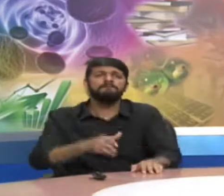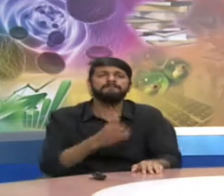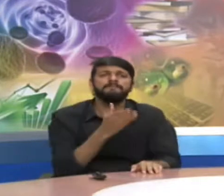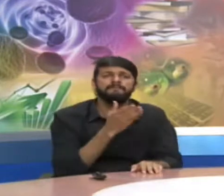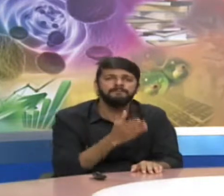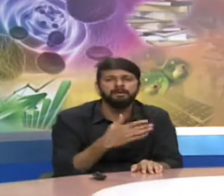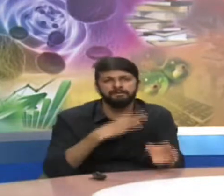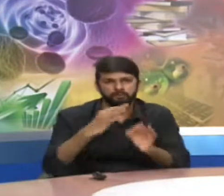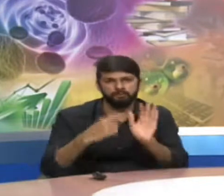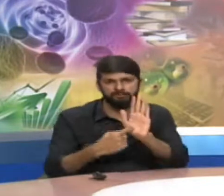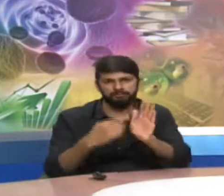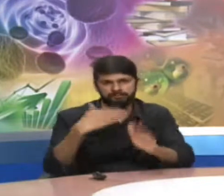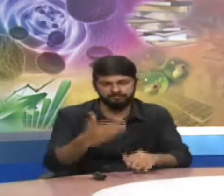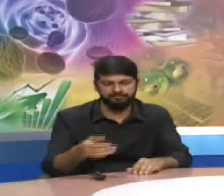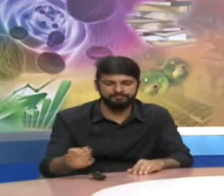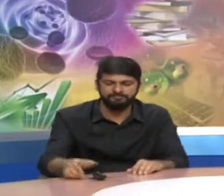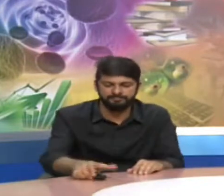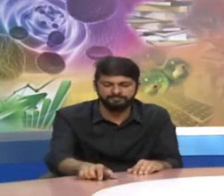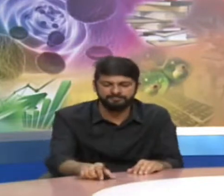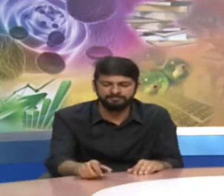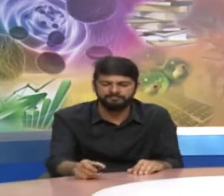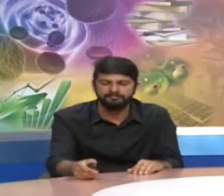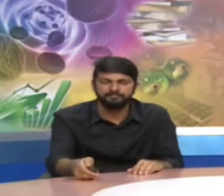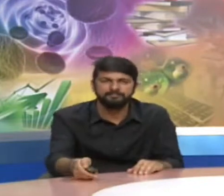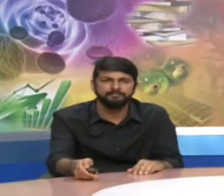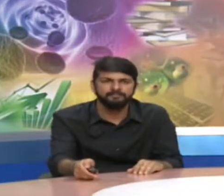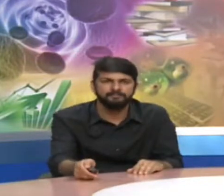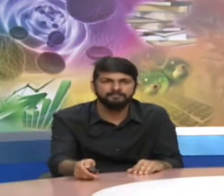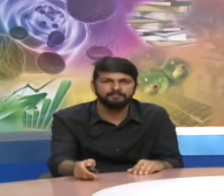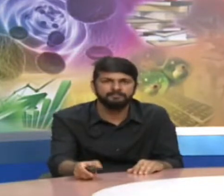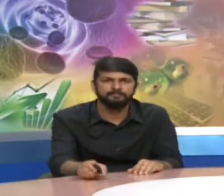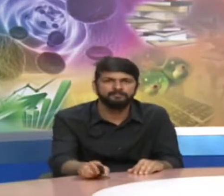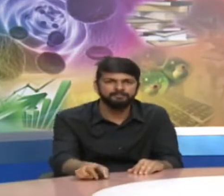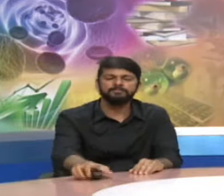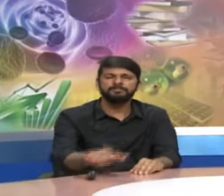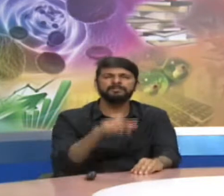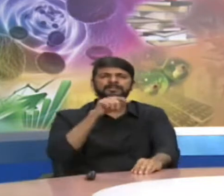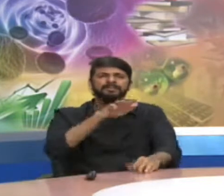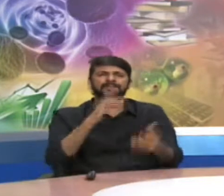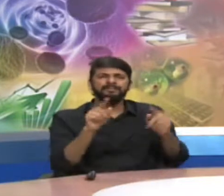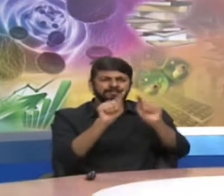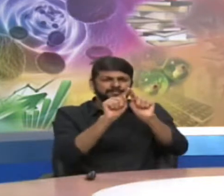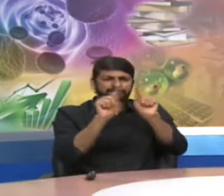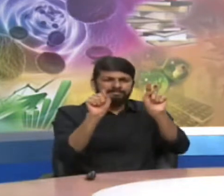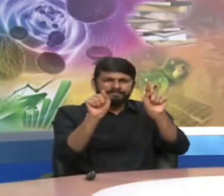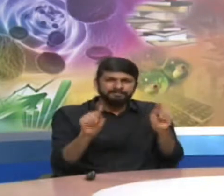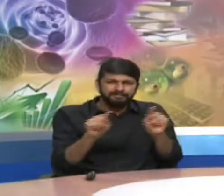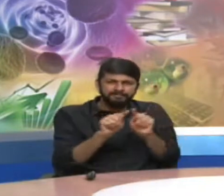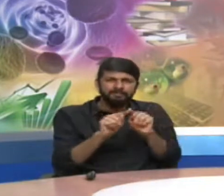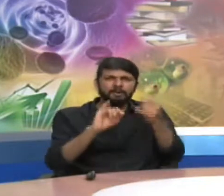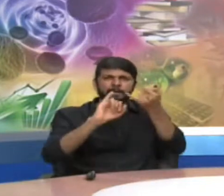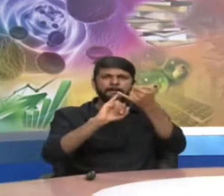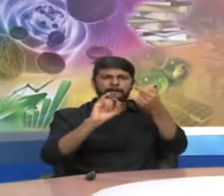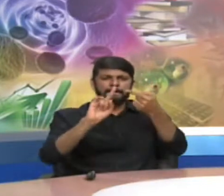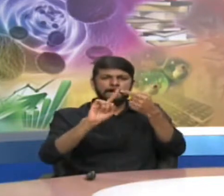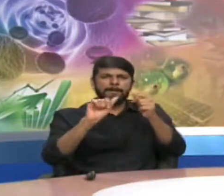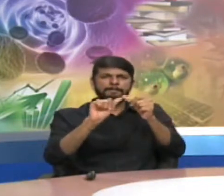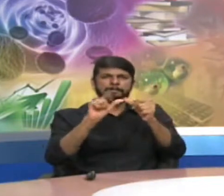fossils that were found there. It could be a mug, and we will see it more. So what were the different fossils?